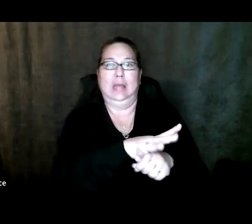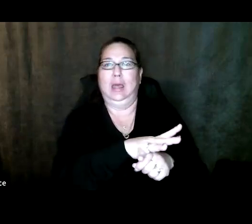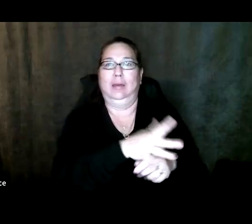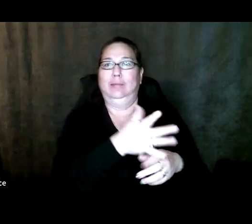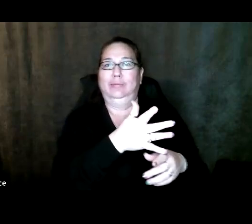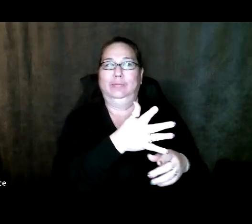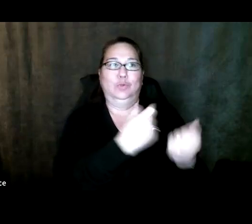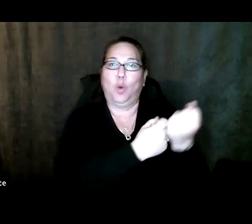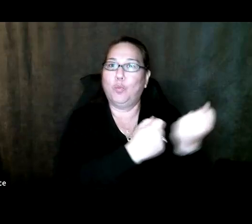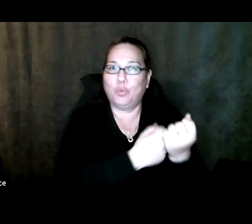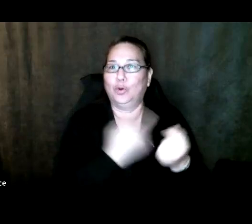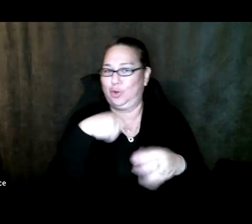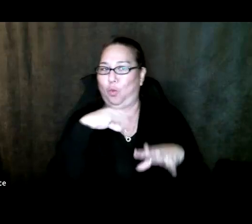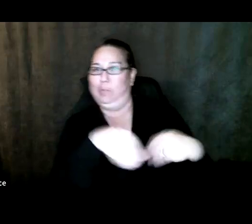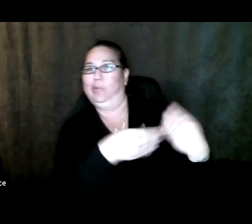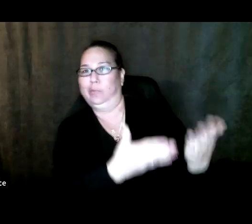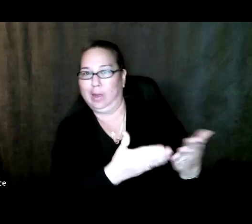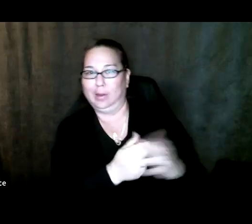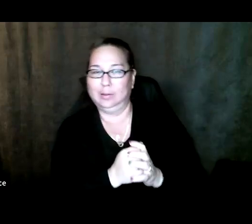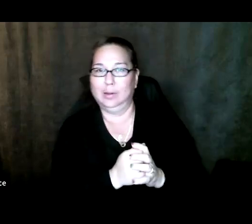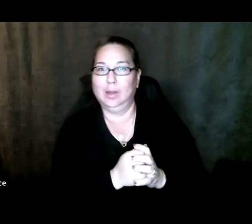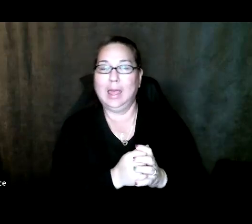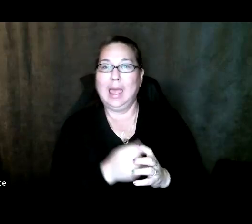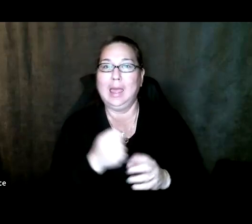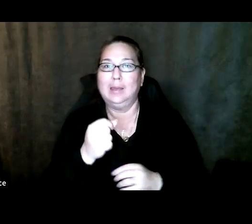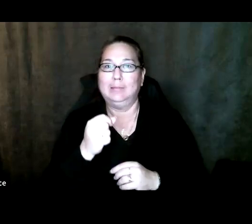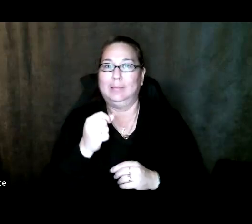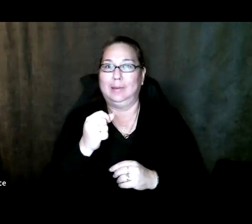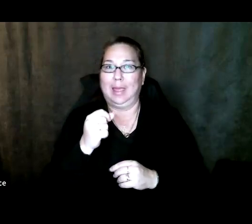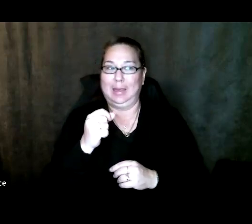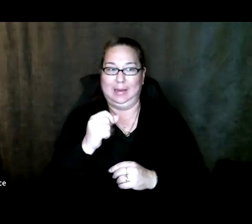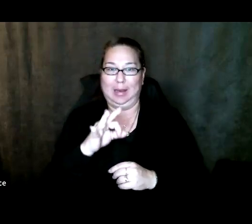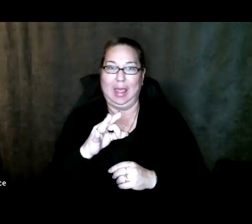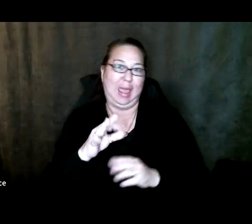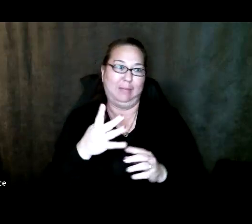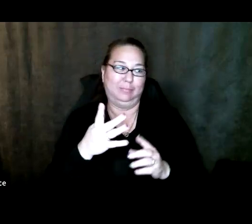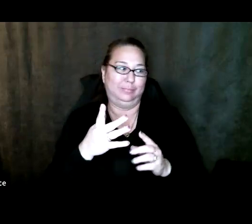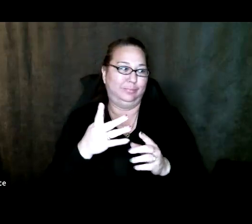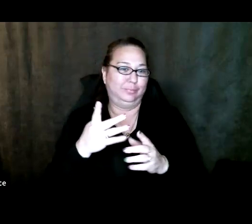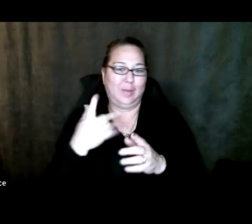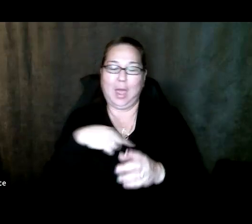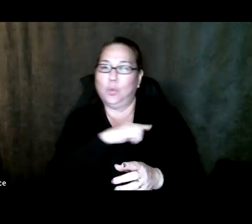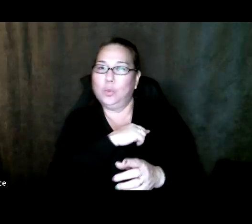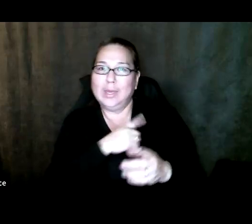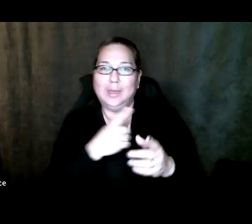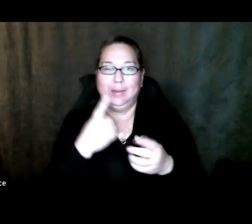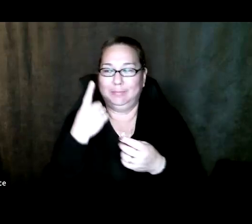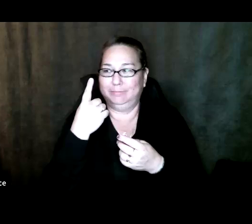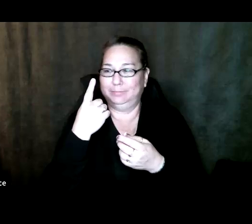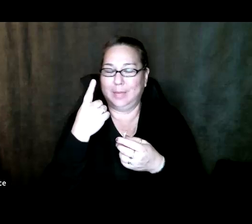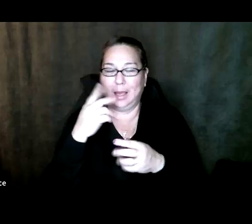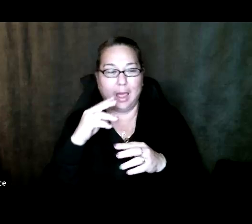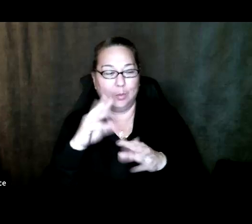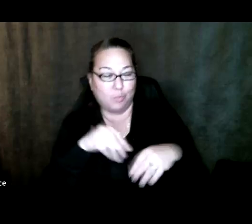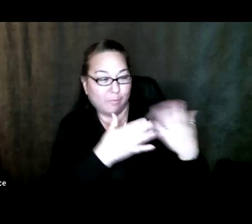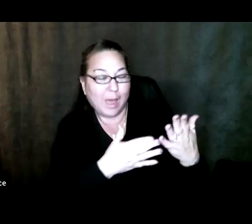situation where we risk doing the same thing that hasn't been working. I think the schools we're thinking about the most right now